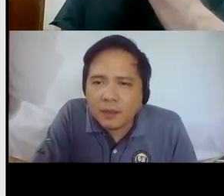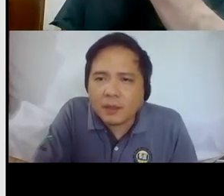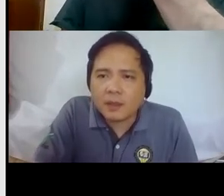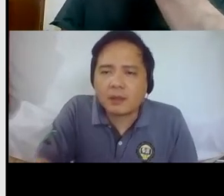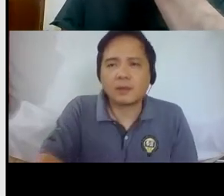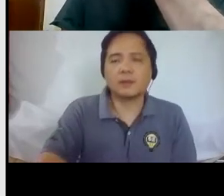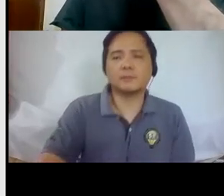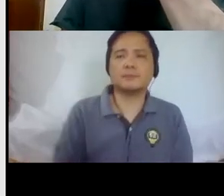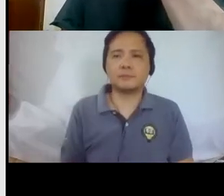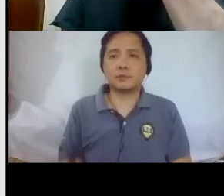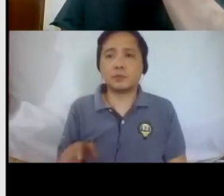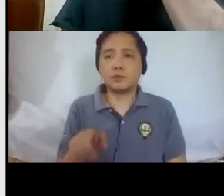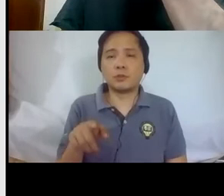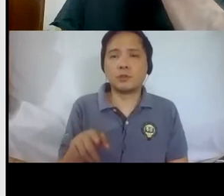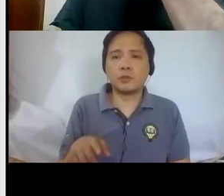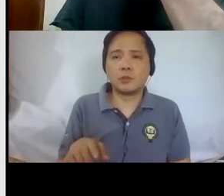signs?